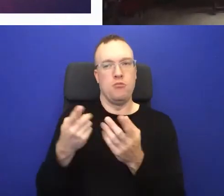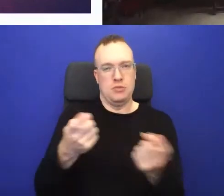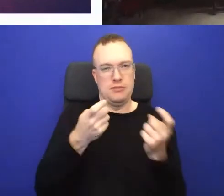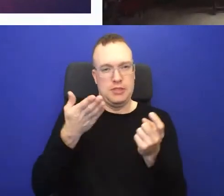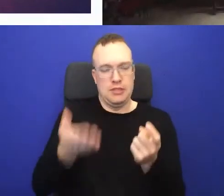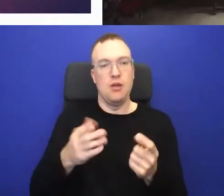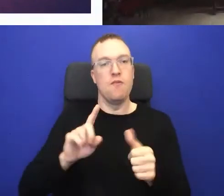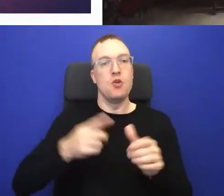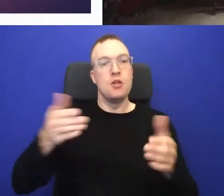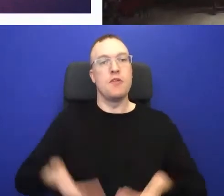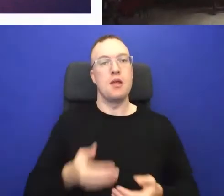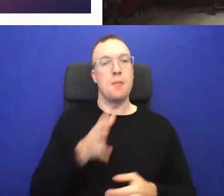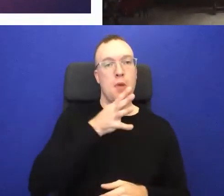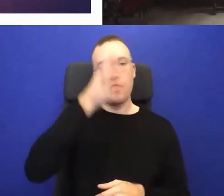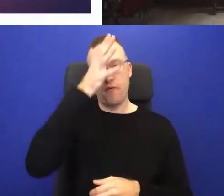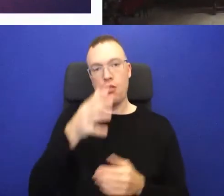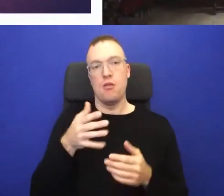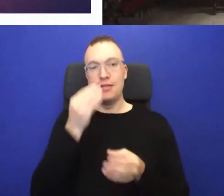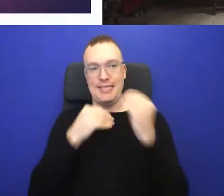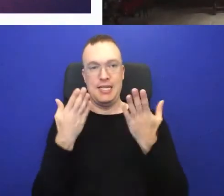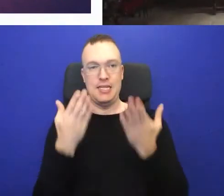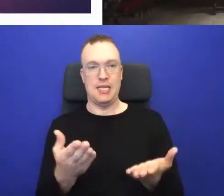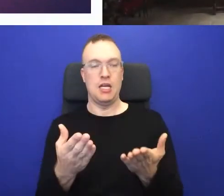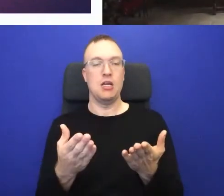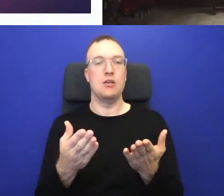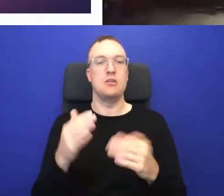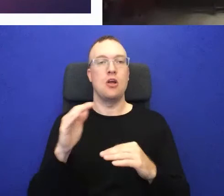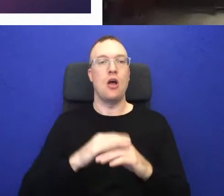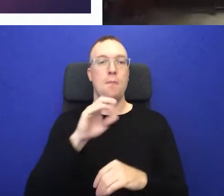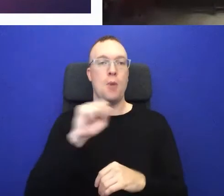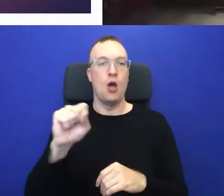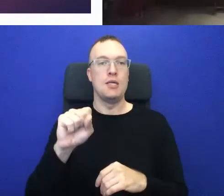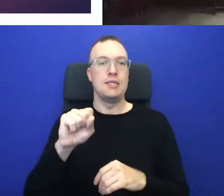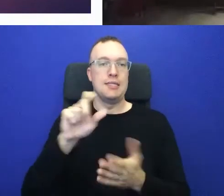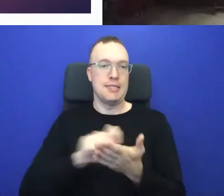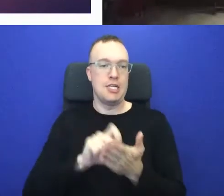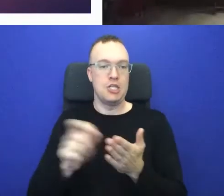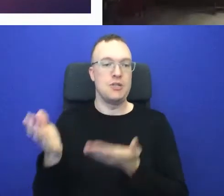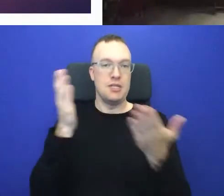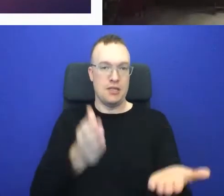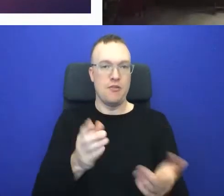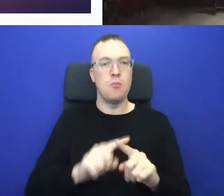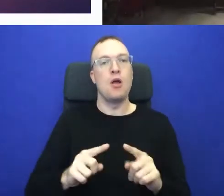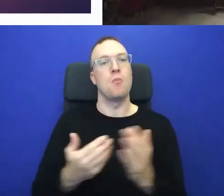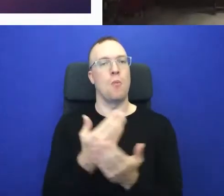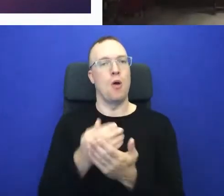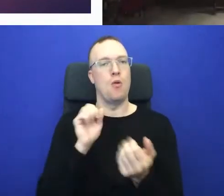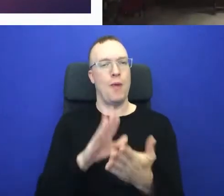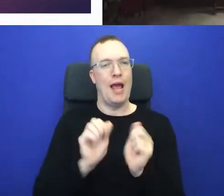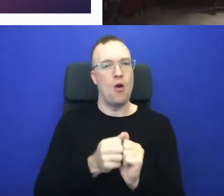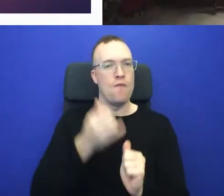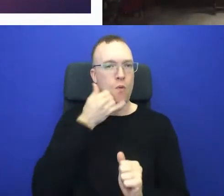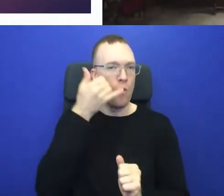for mother and father to dine at the castle was not on embossed stationery delivered by hand, but in the modern way by telephone by Bishop the